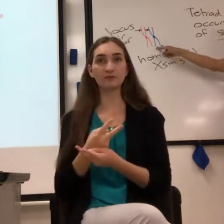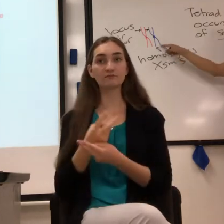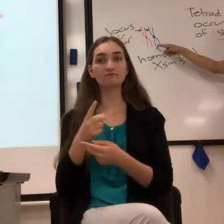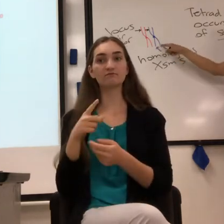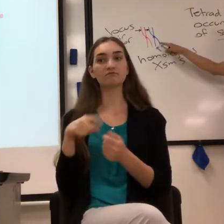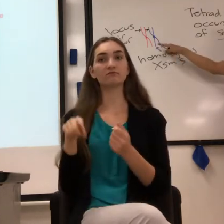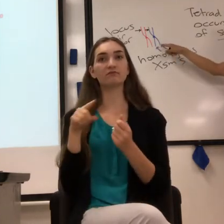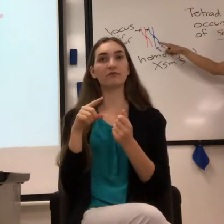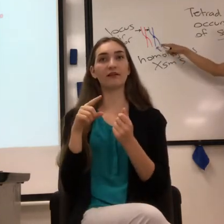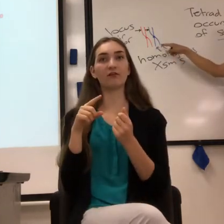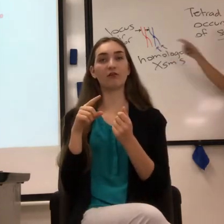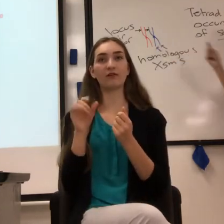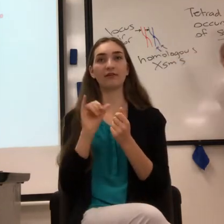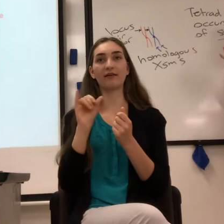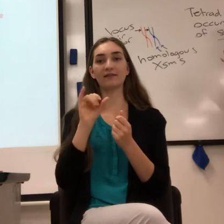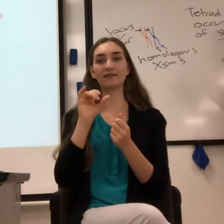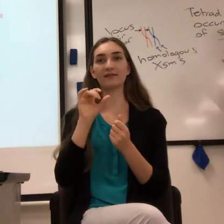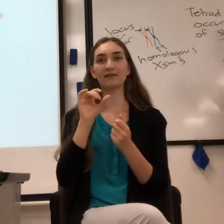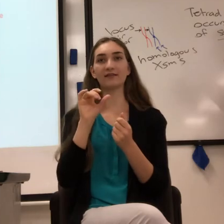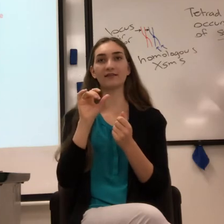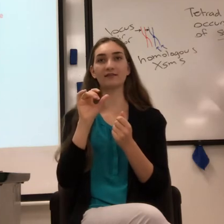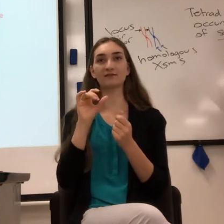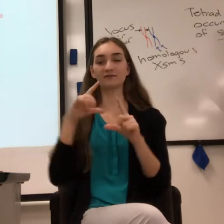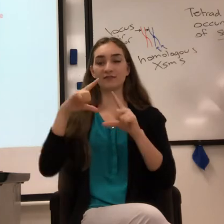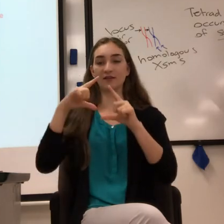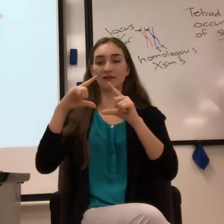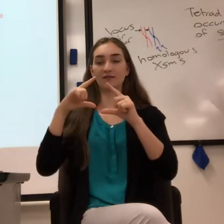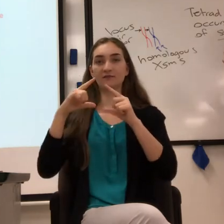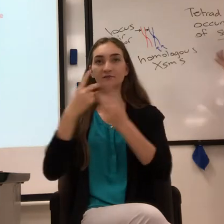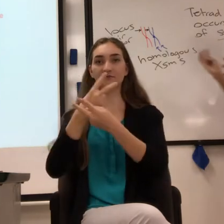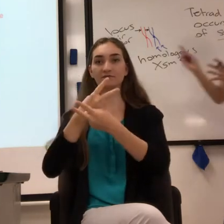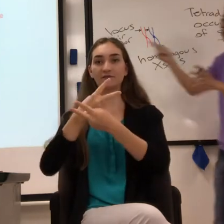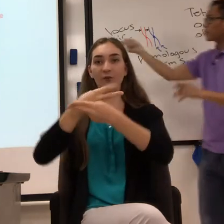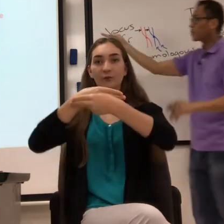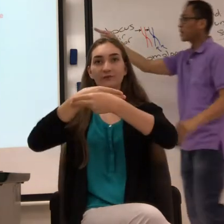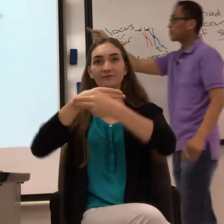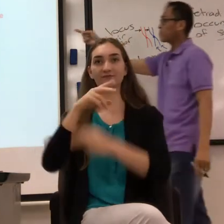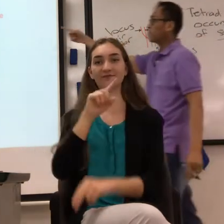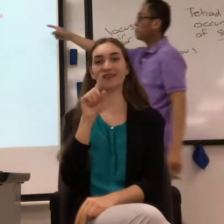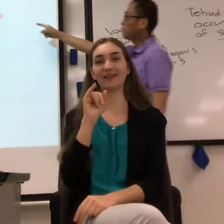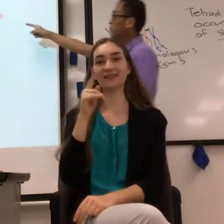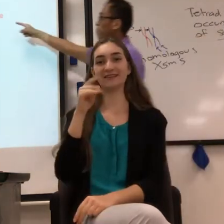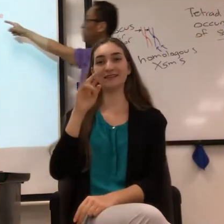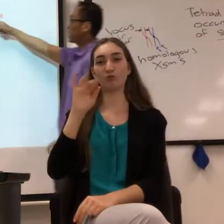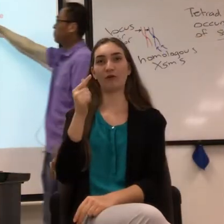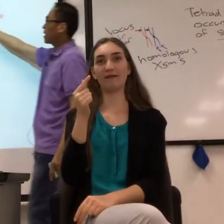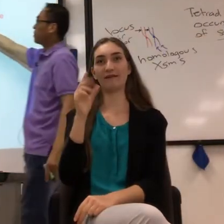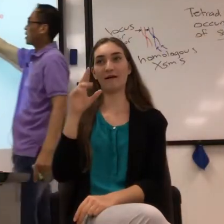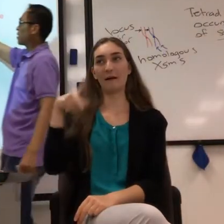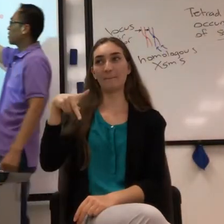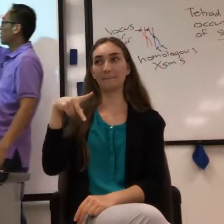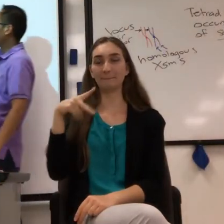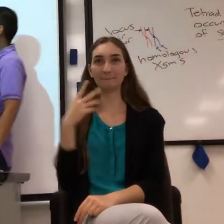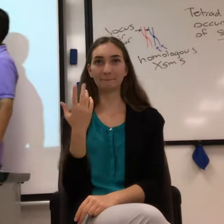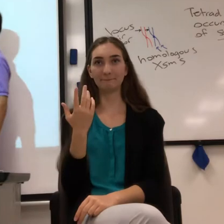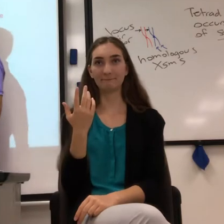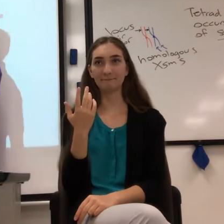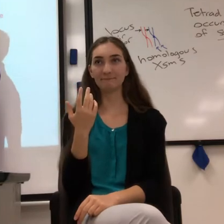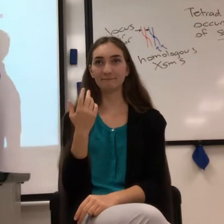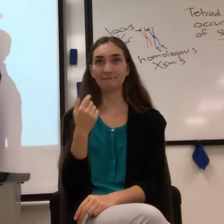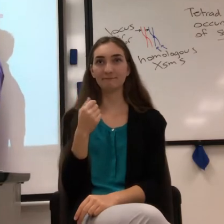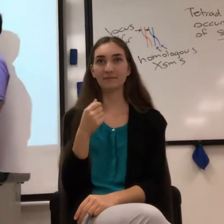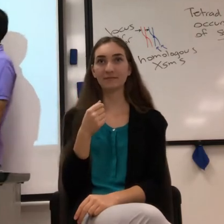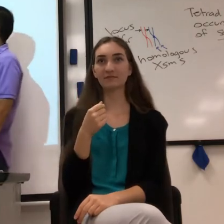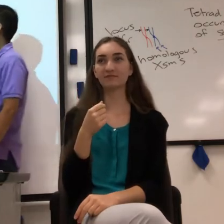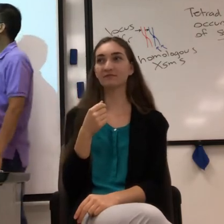coming to, they're zippering up. They're getting in close proximity to each other, just like here. They're getting buddy-buddy, the long one